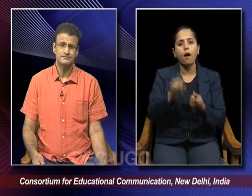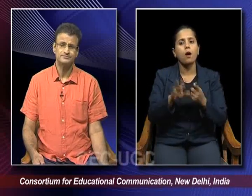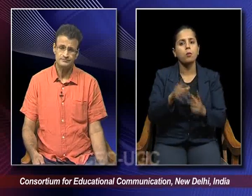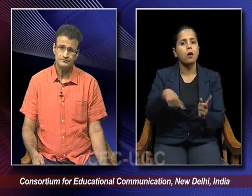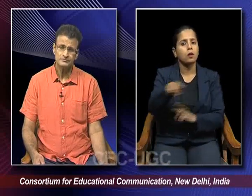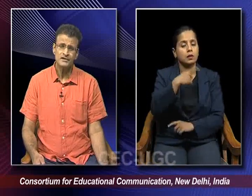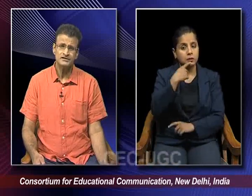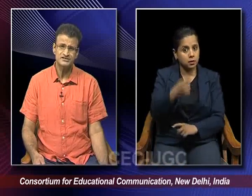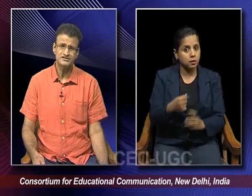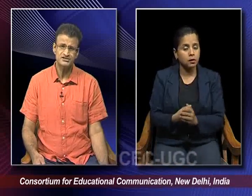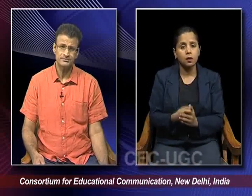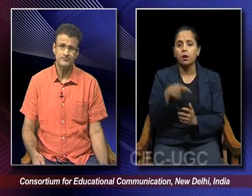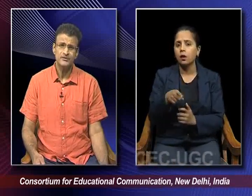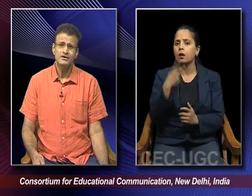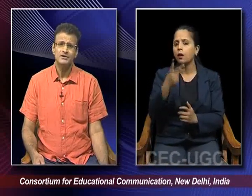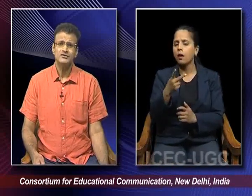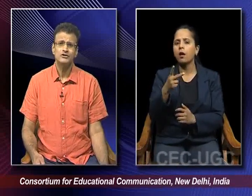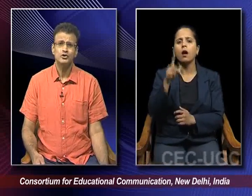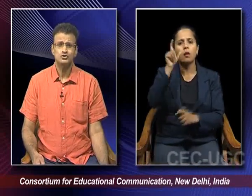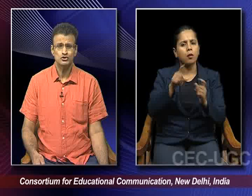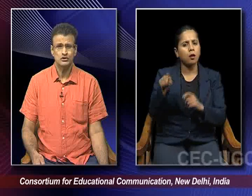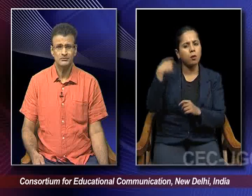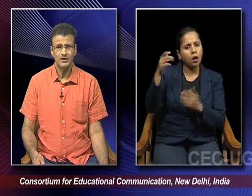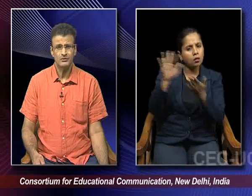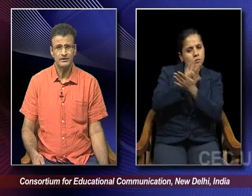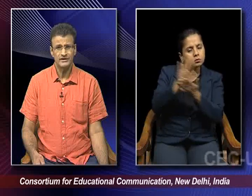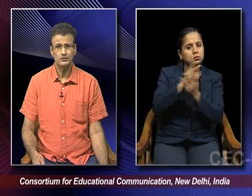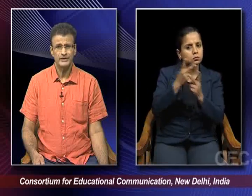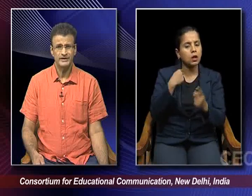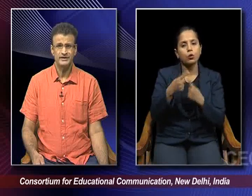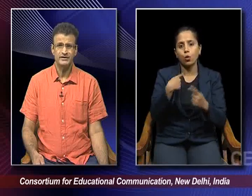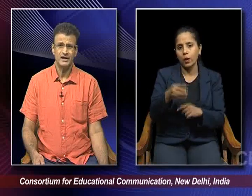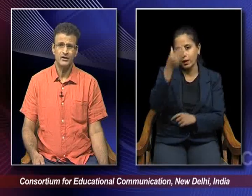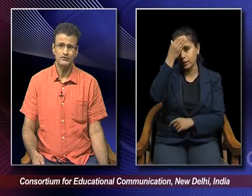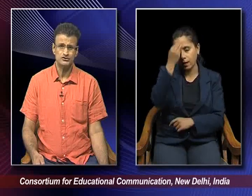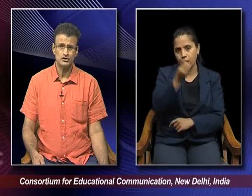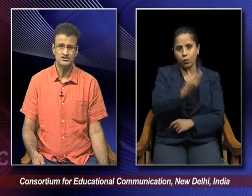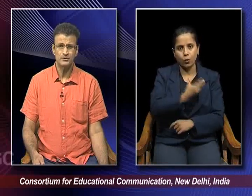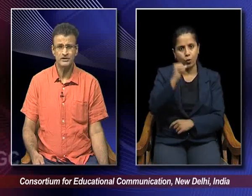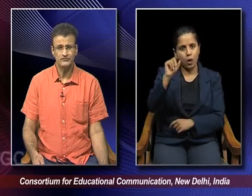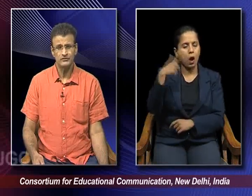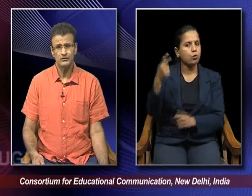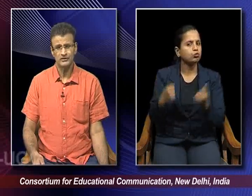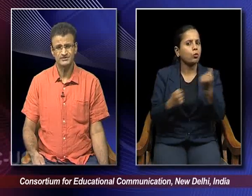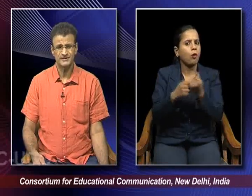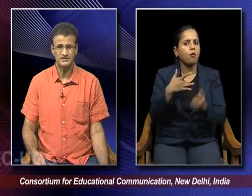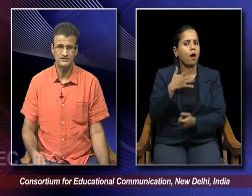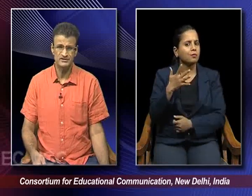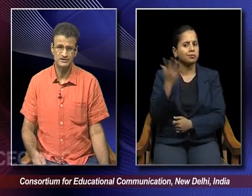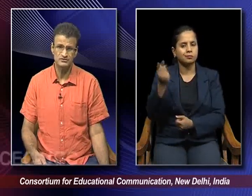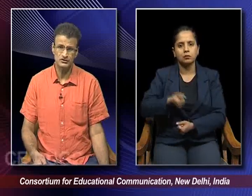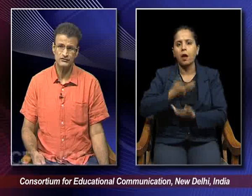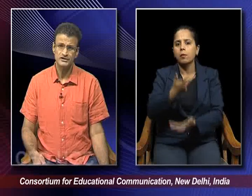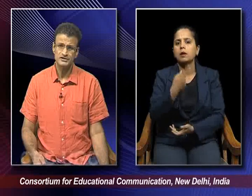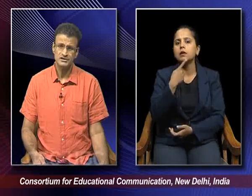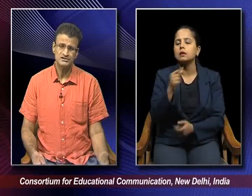concerning the censorship. We also talked about Nehru and how he was not supportive or expressive in